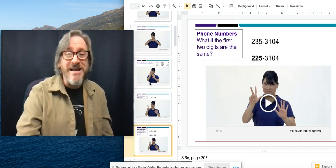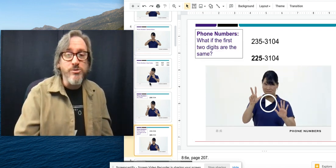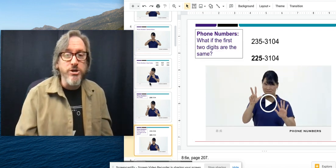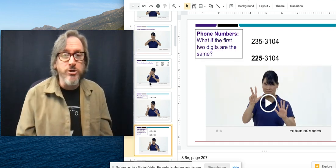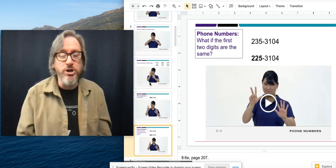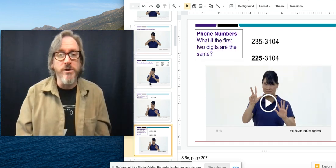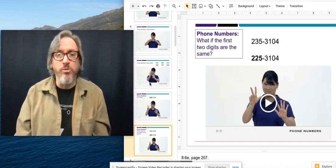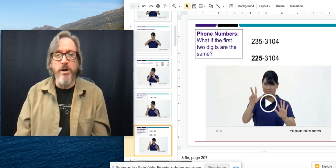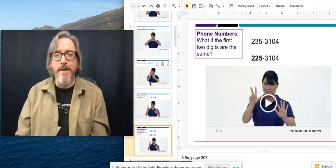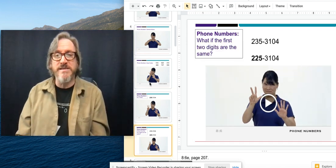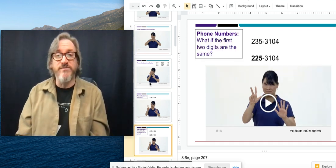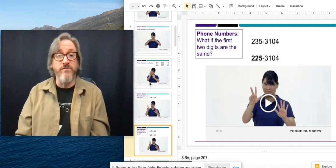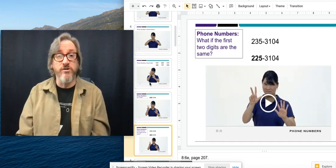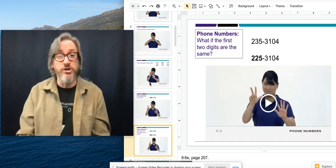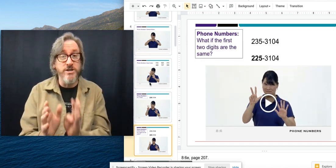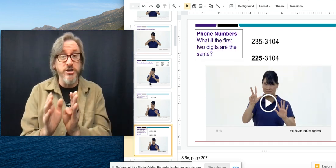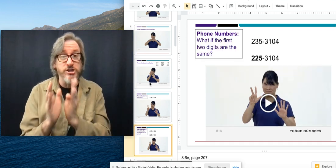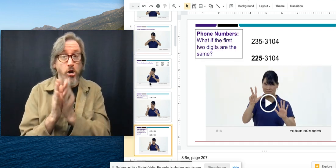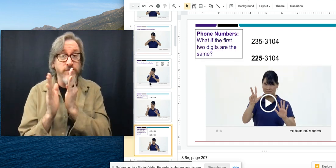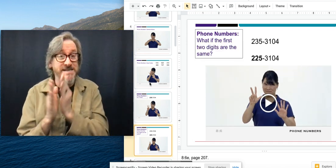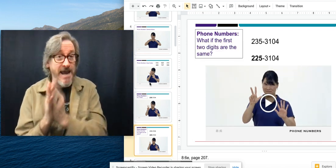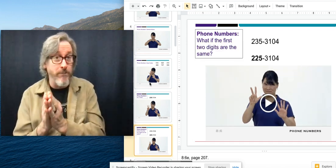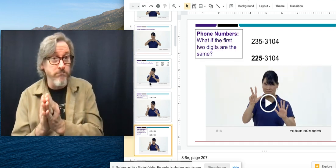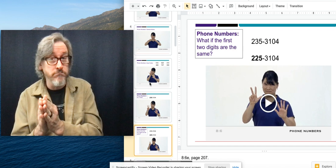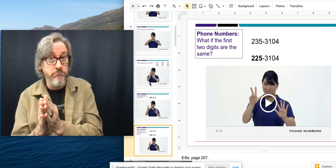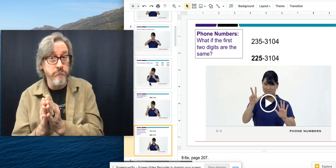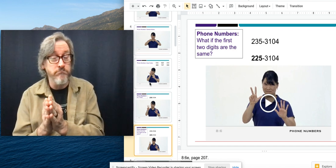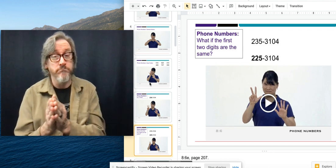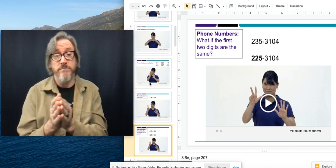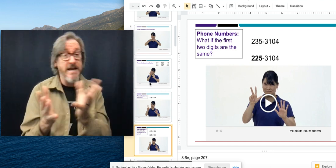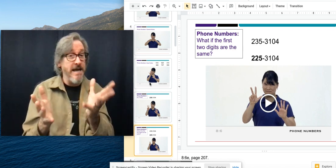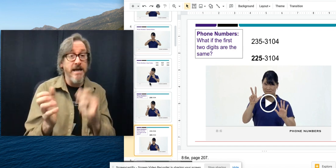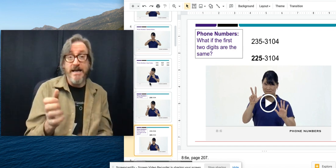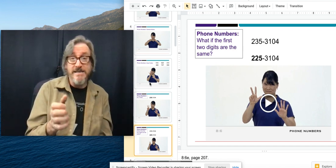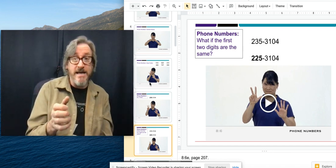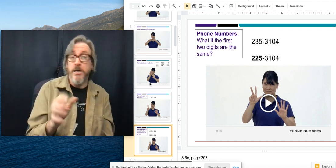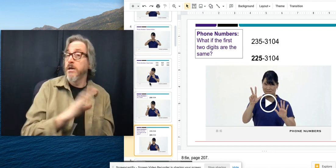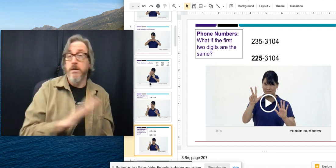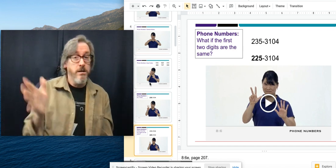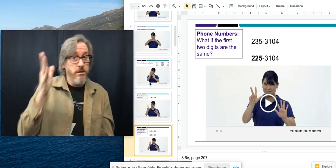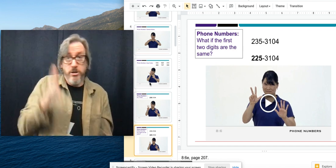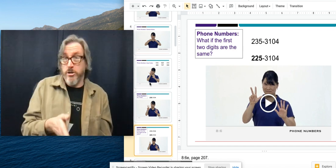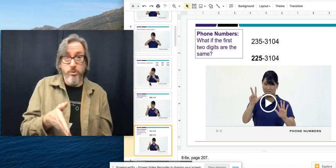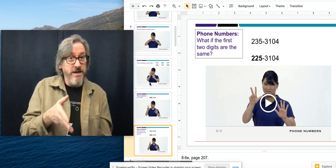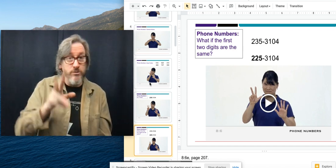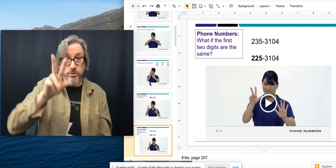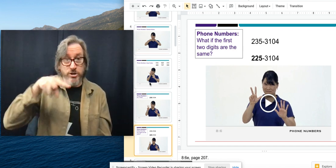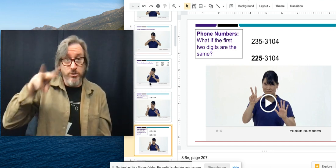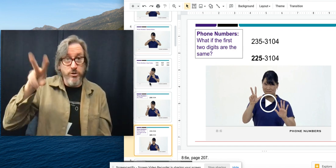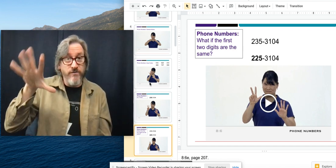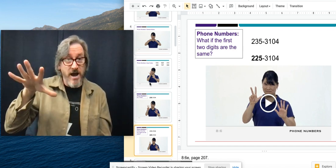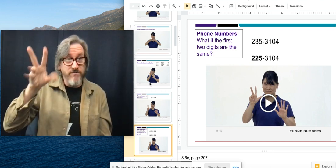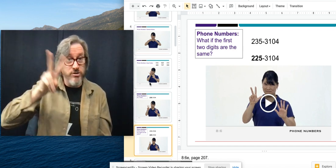The next one she'll show is what happens if the first 2 digits are the same. And again, like I said, you would